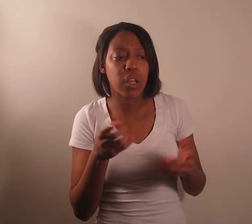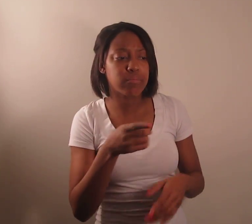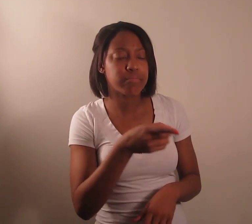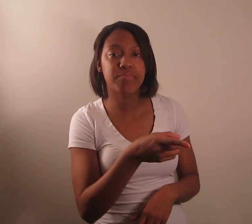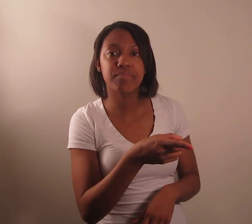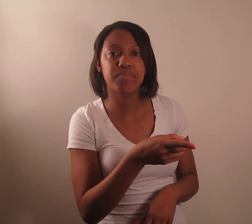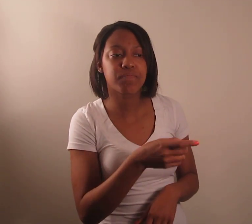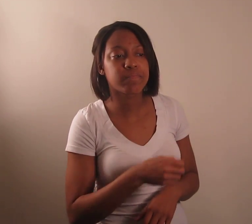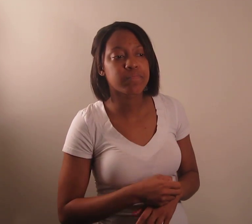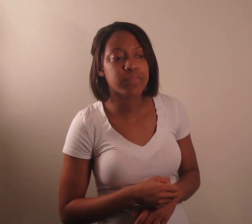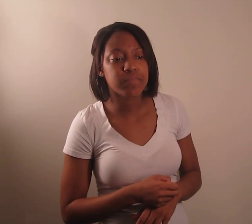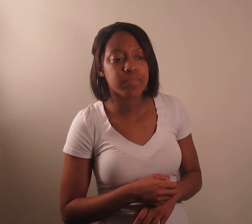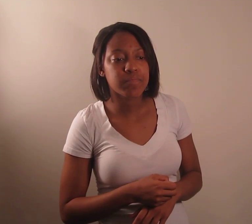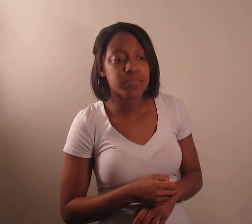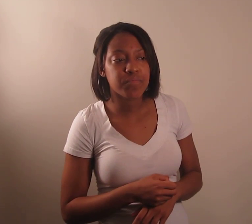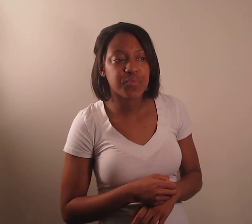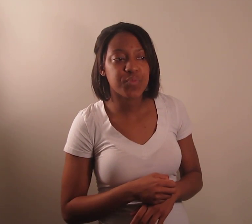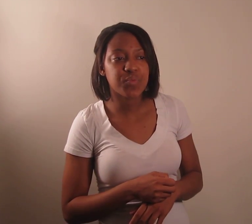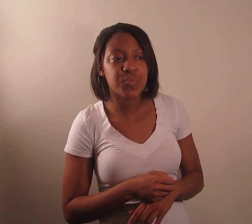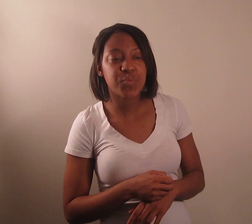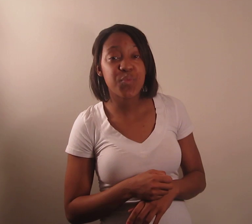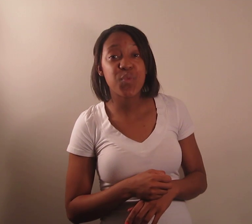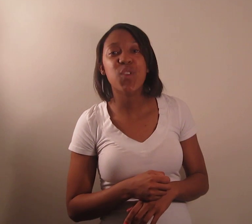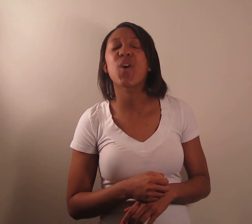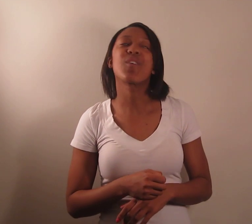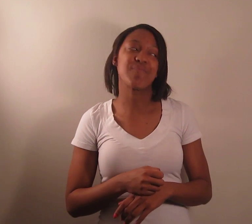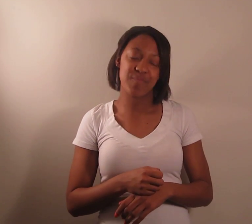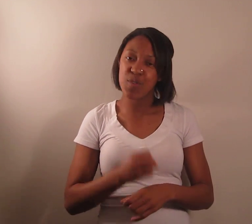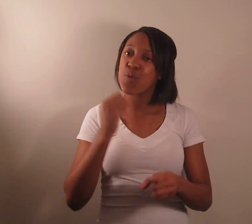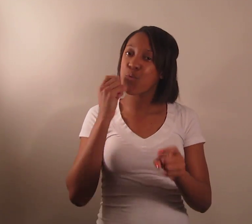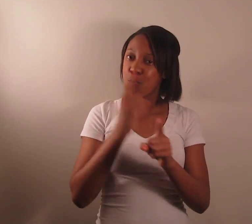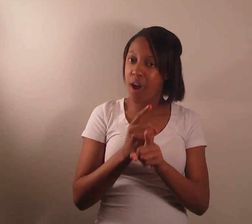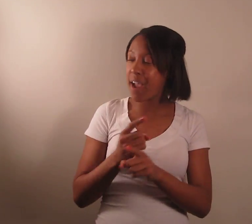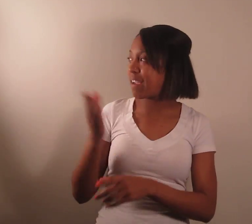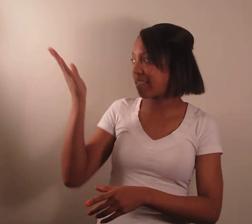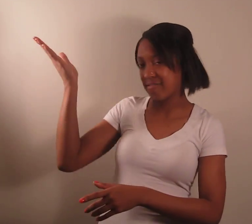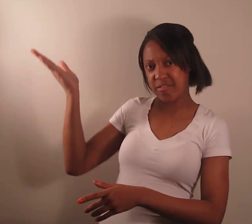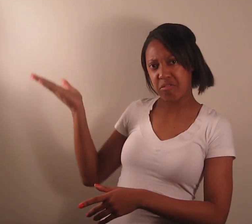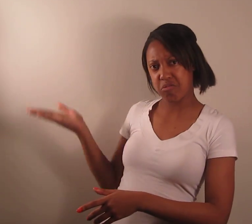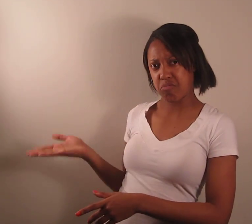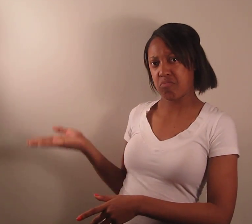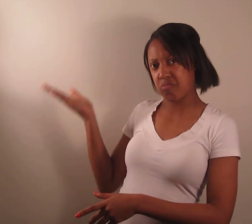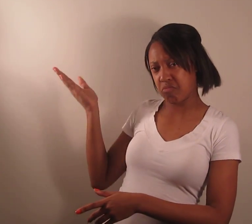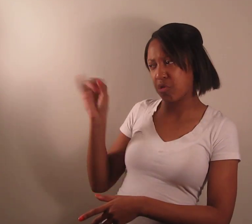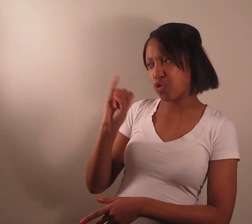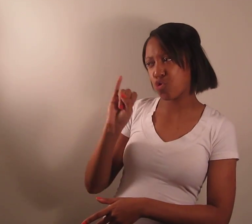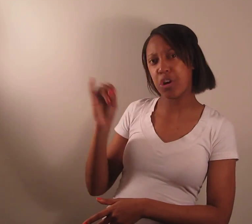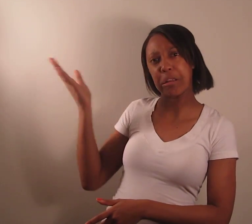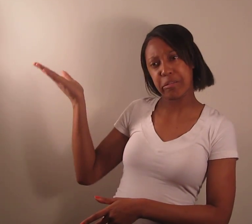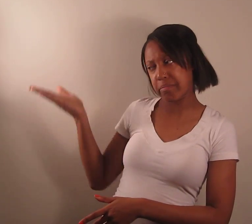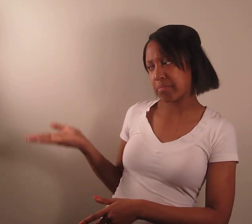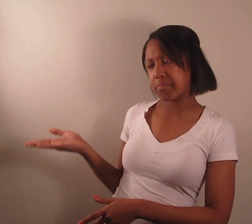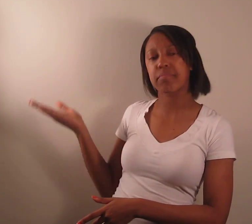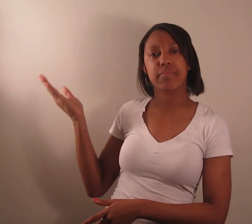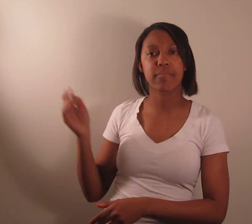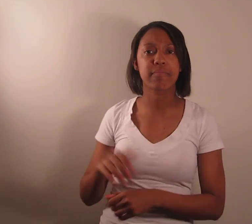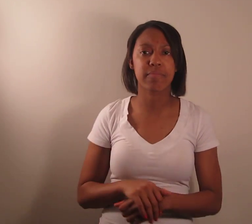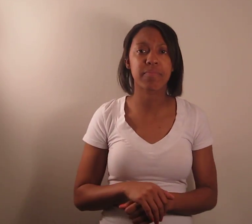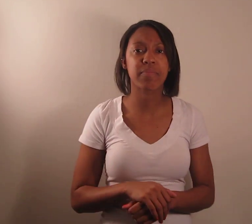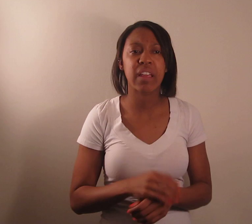Oof. Miss Ehrlich, you're right. Let's talk about the ingredients that you see here. And let's talk about the colors that